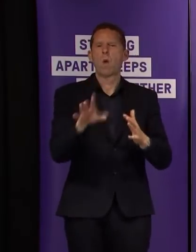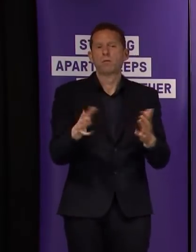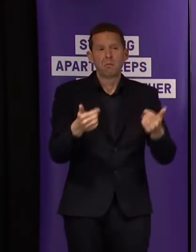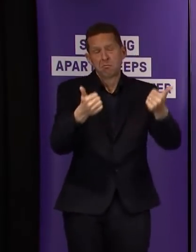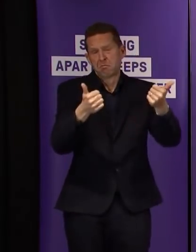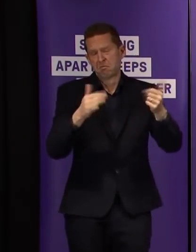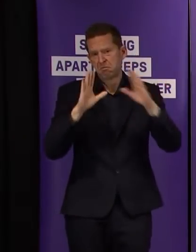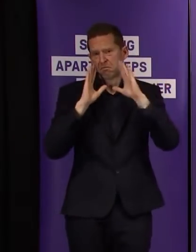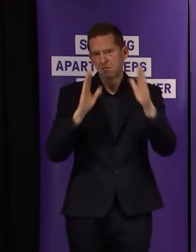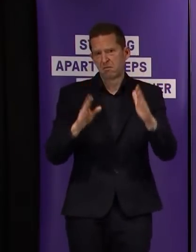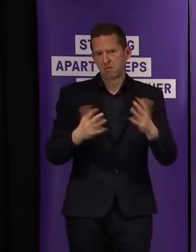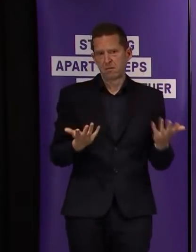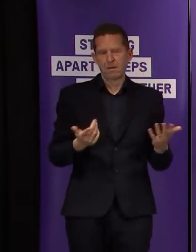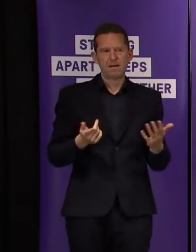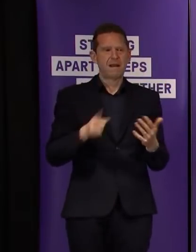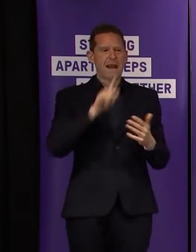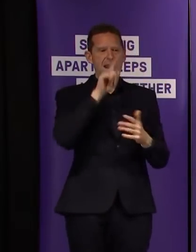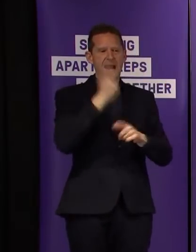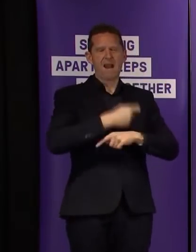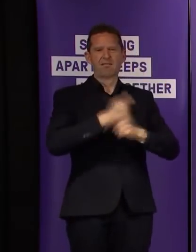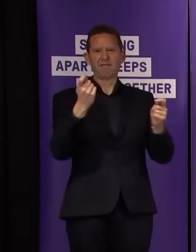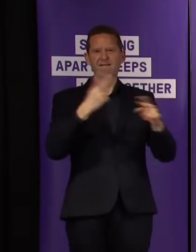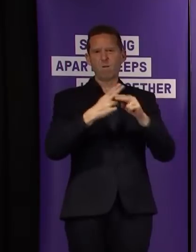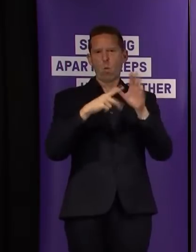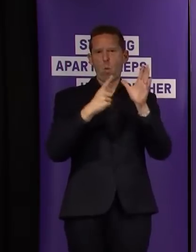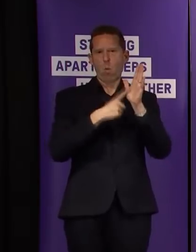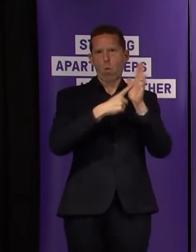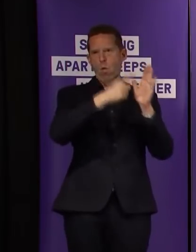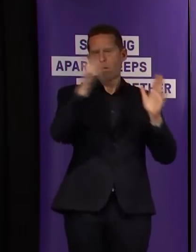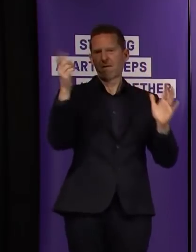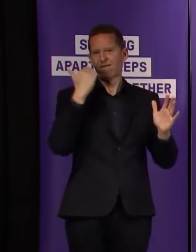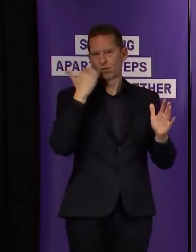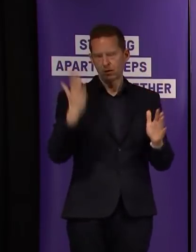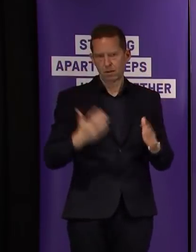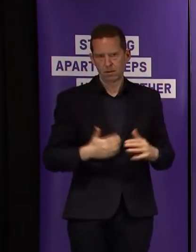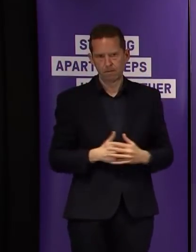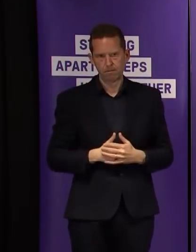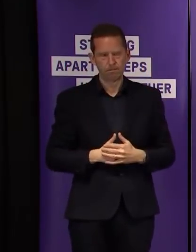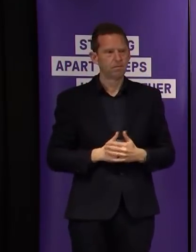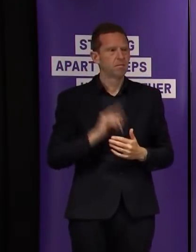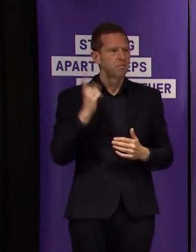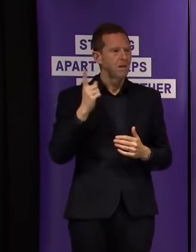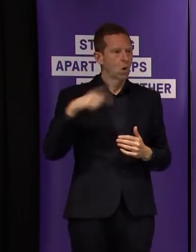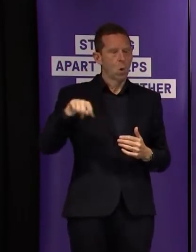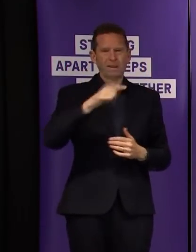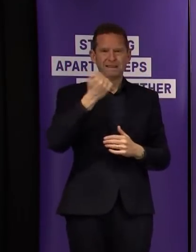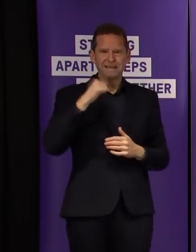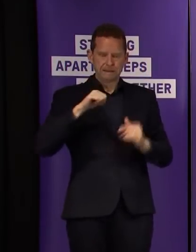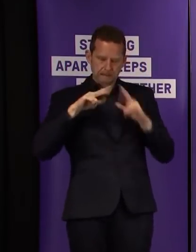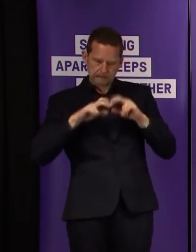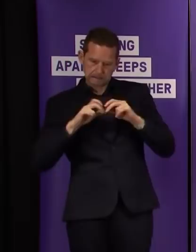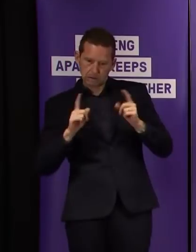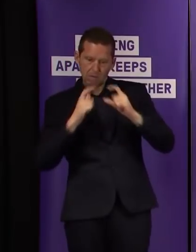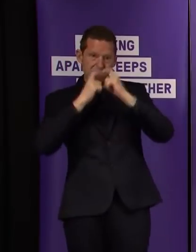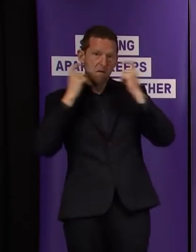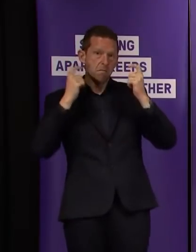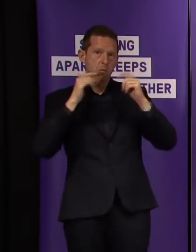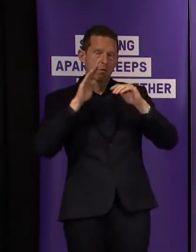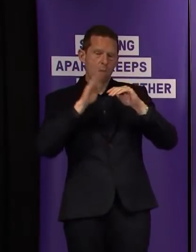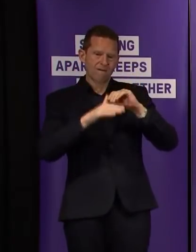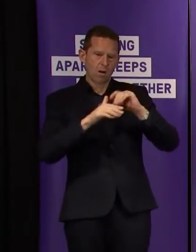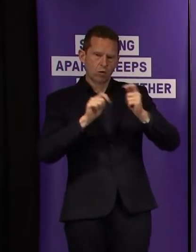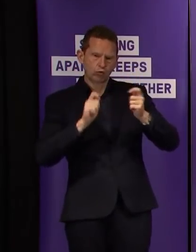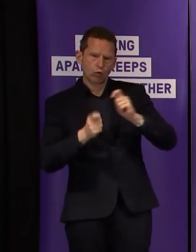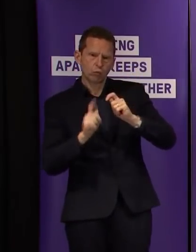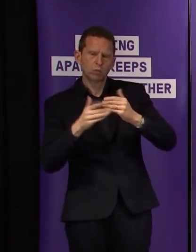that you can provide across the population every day. But we're still considering exactly how we might frame that.